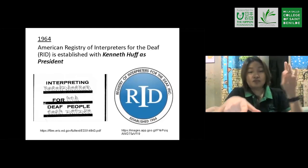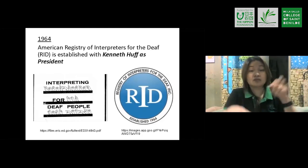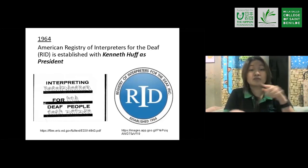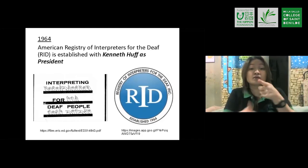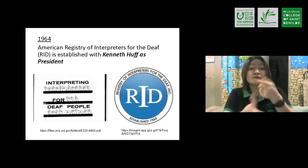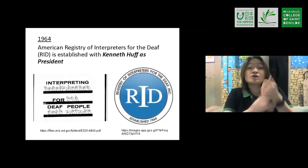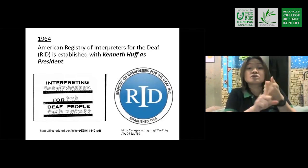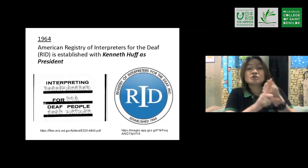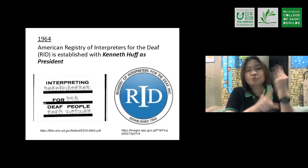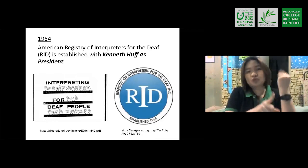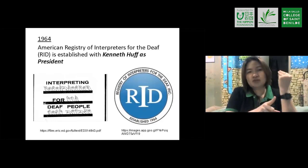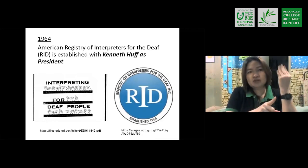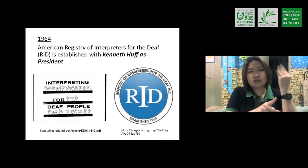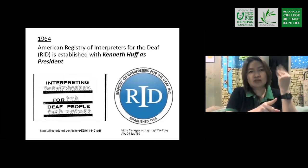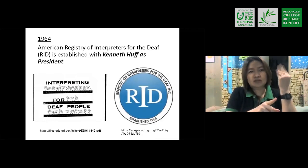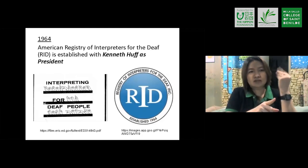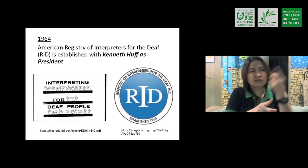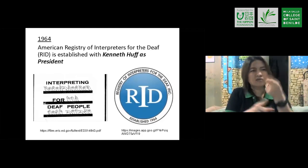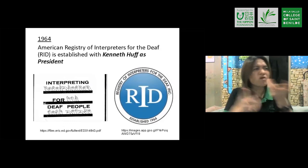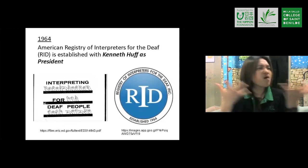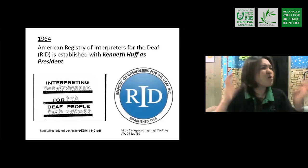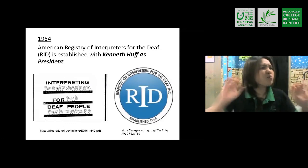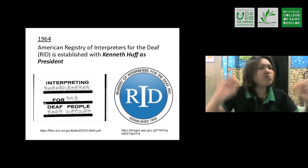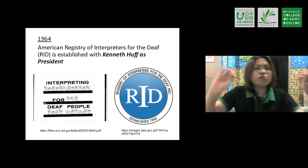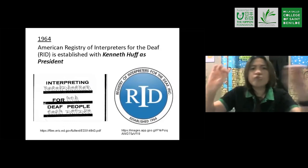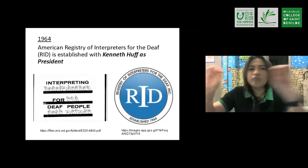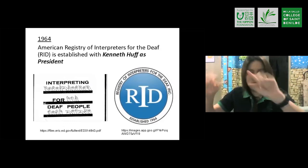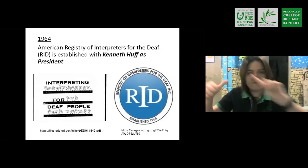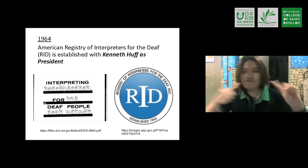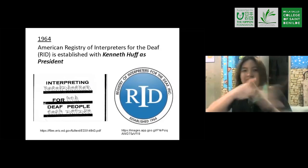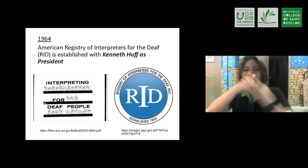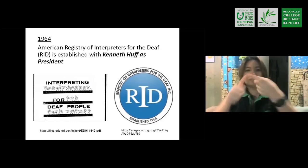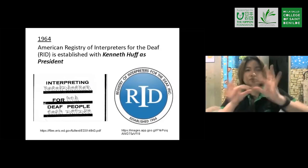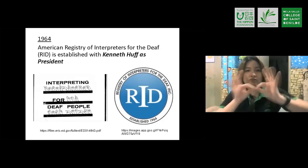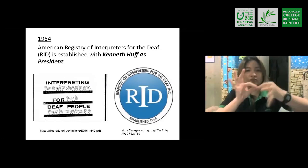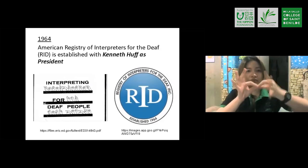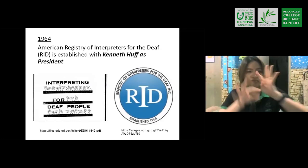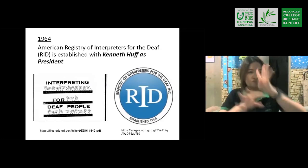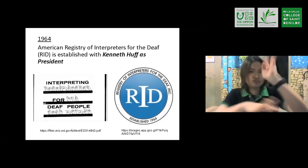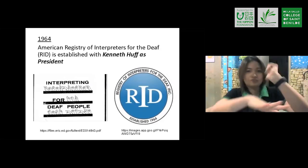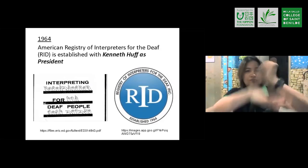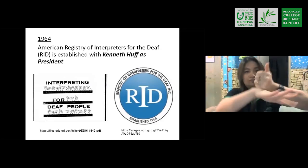by Kenneth Huff. He's a hearing person as well,